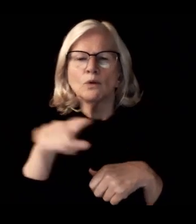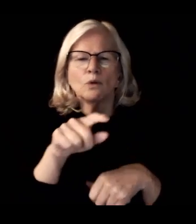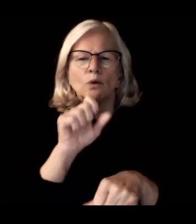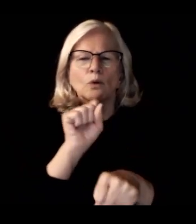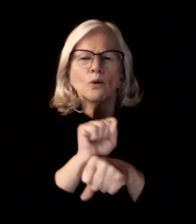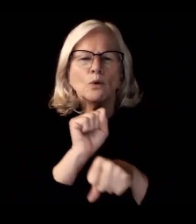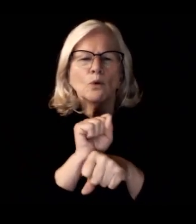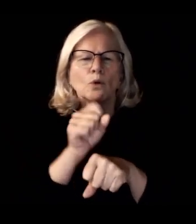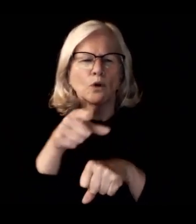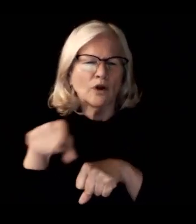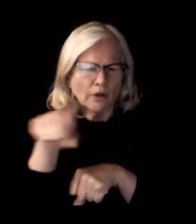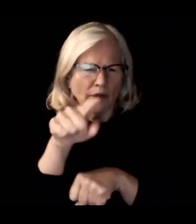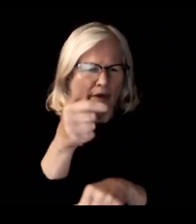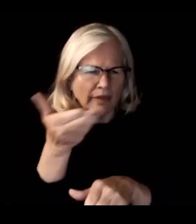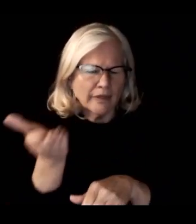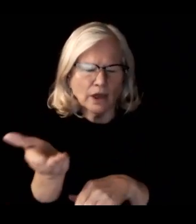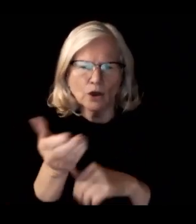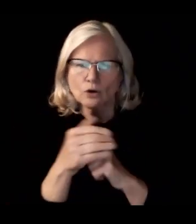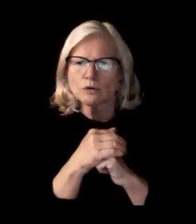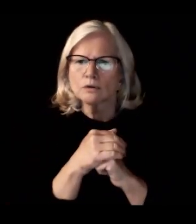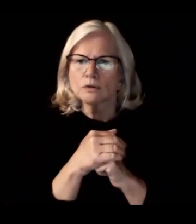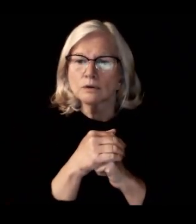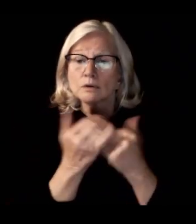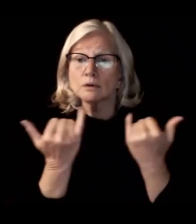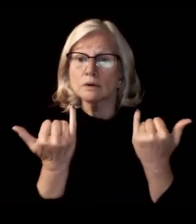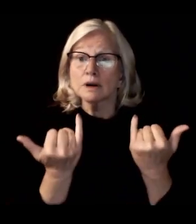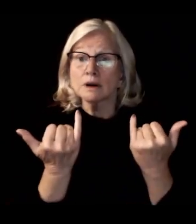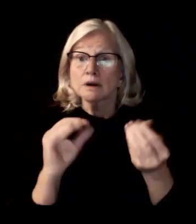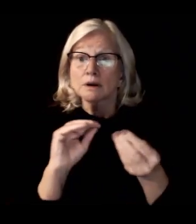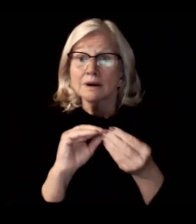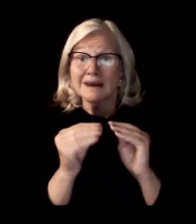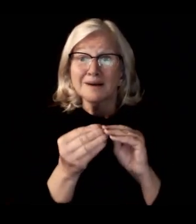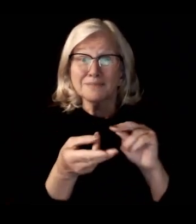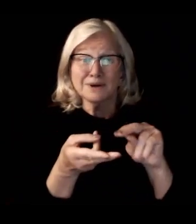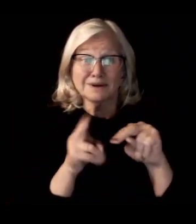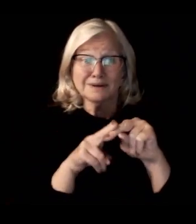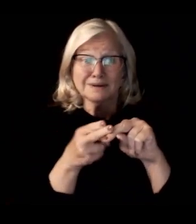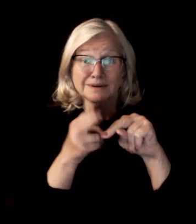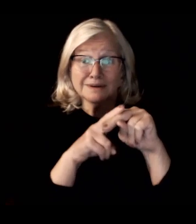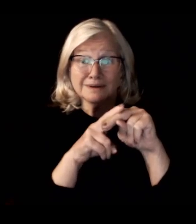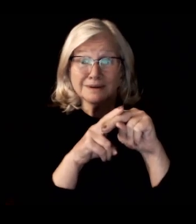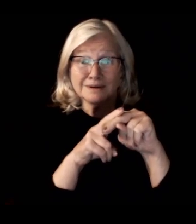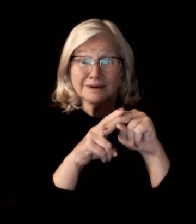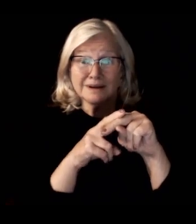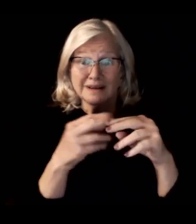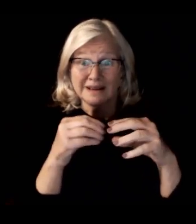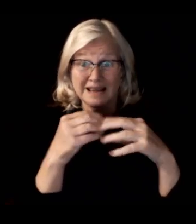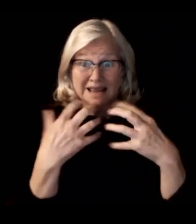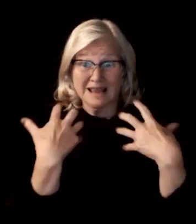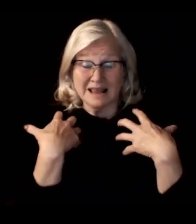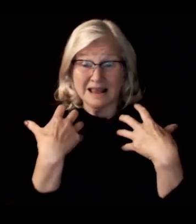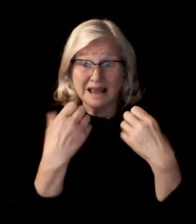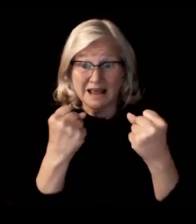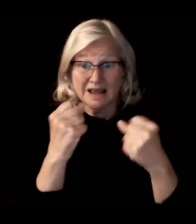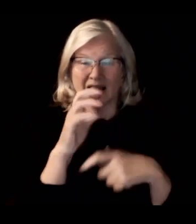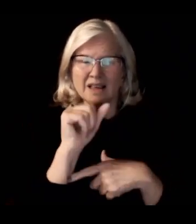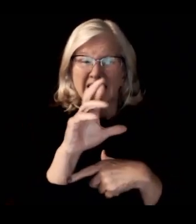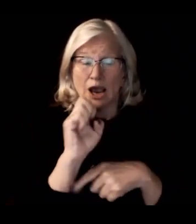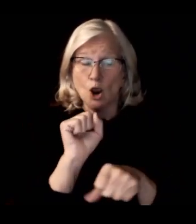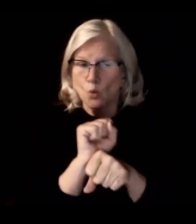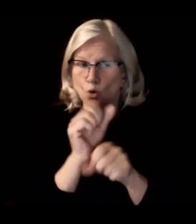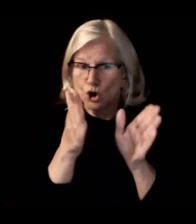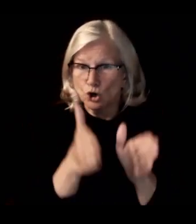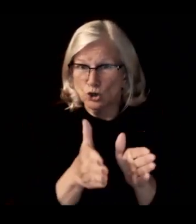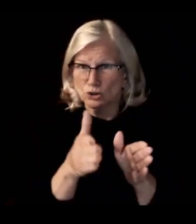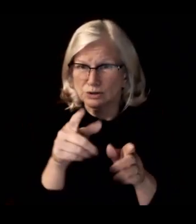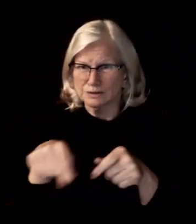cases are occurring in healthcare workers rather than residents, and that really is a function of the increasing